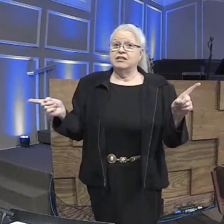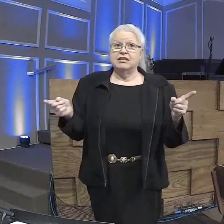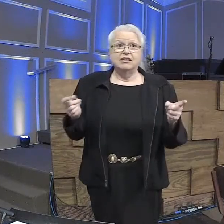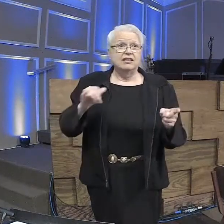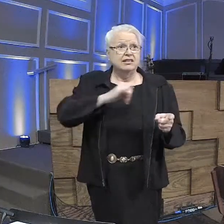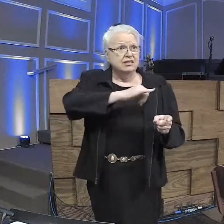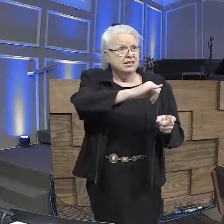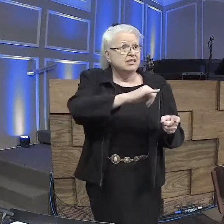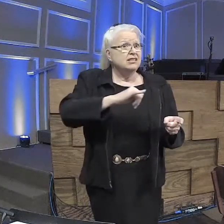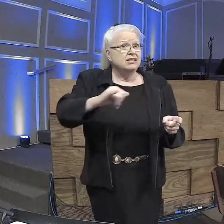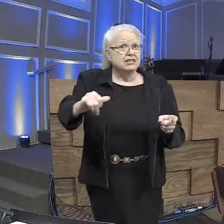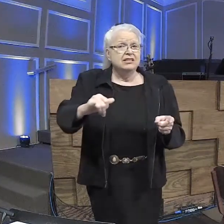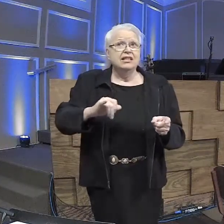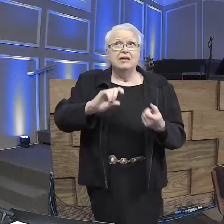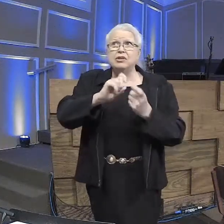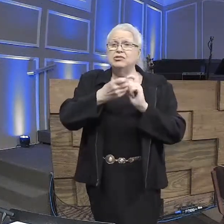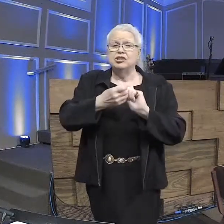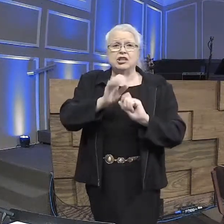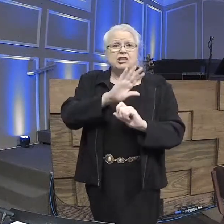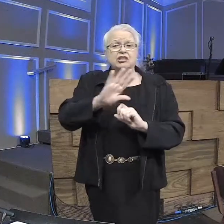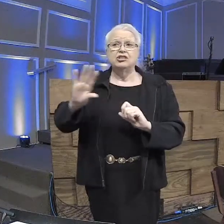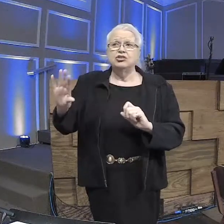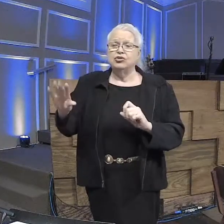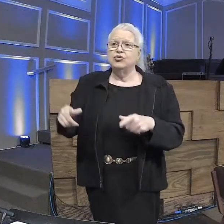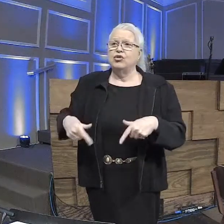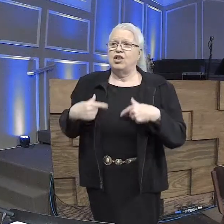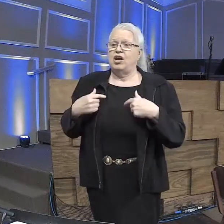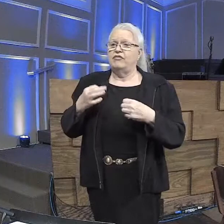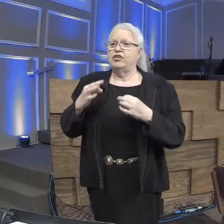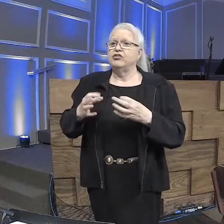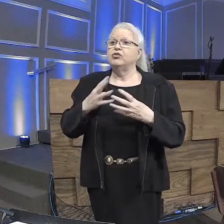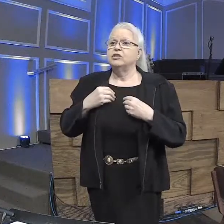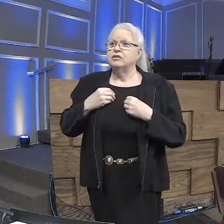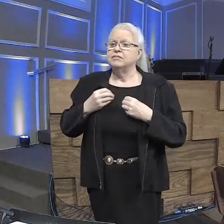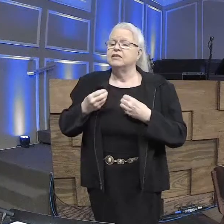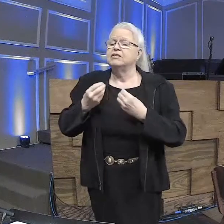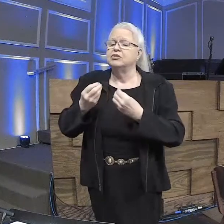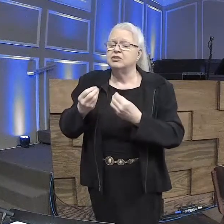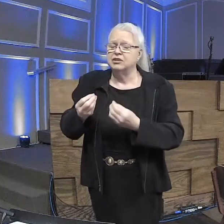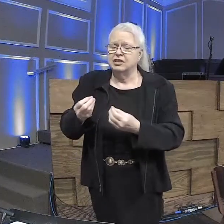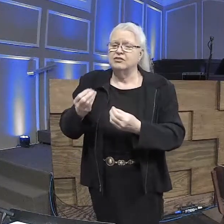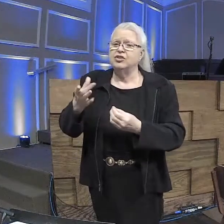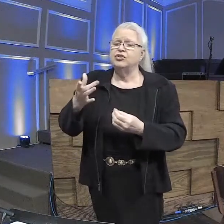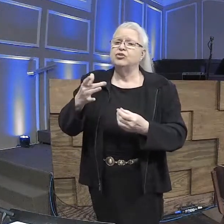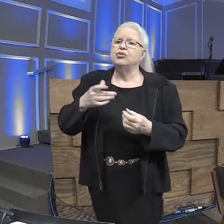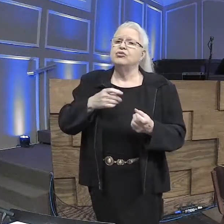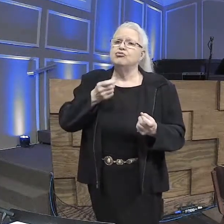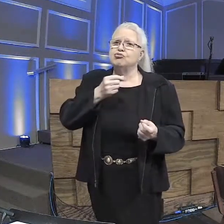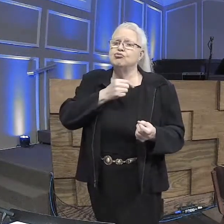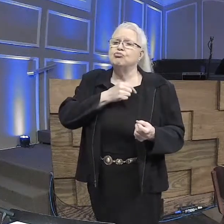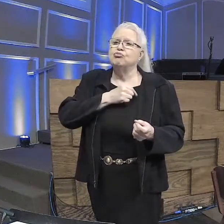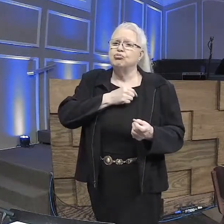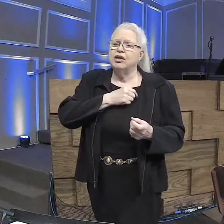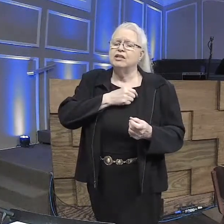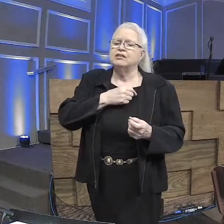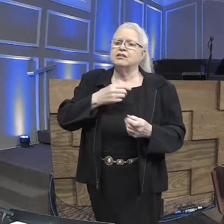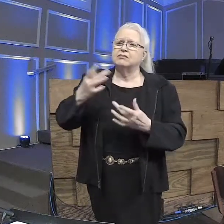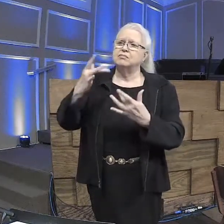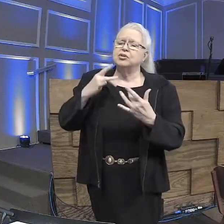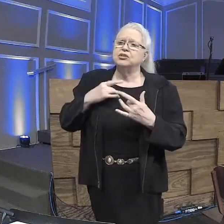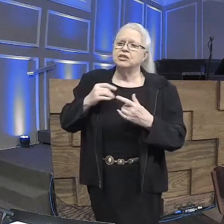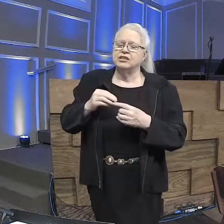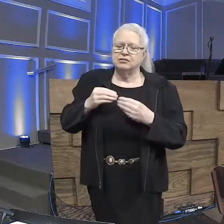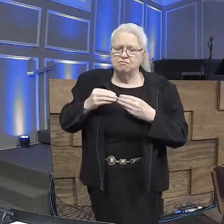him through a heart of belief. He'll give you the grace to move forward. Let me move quickly. Not only our